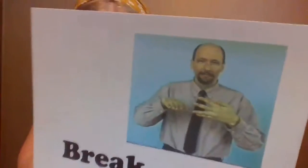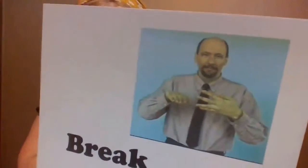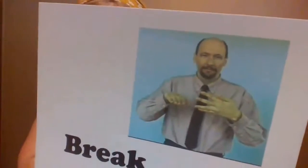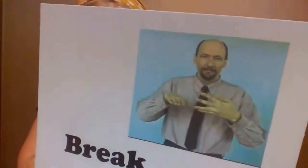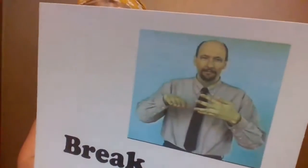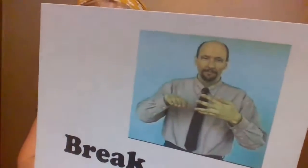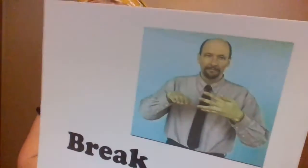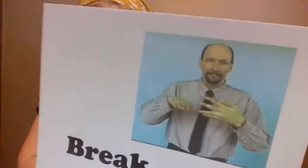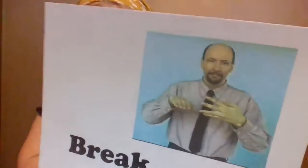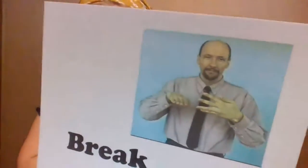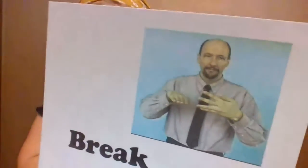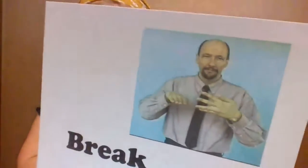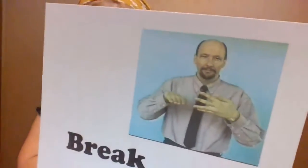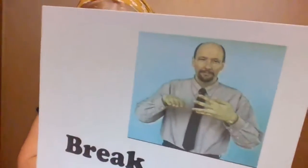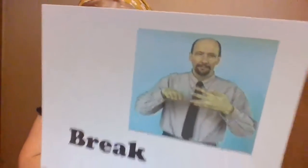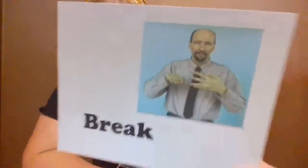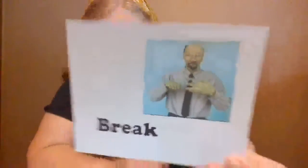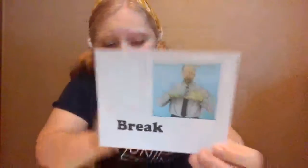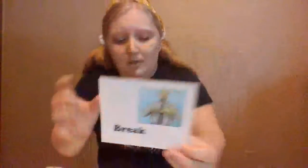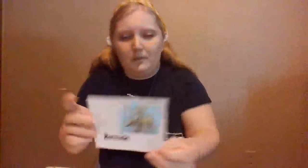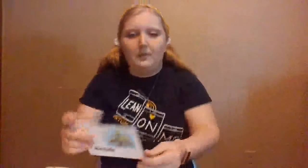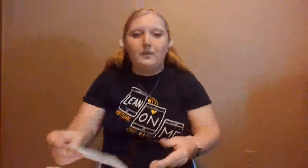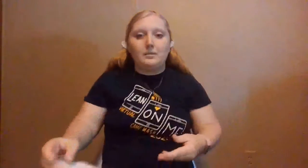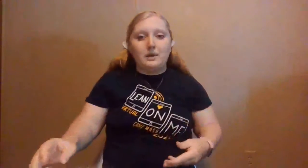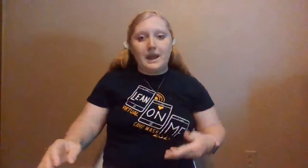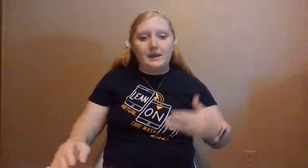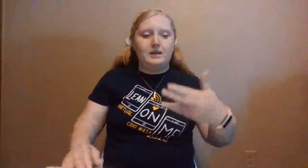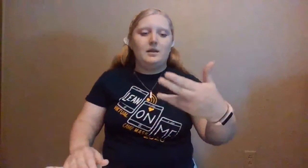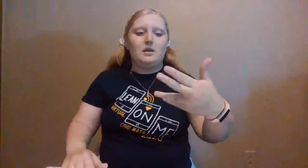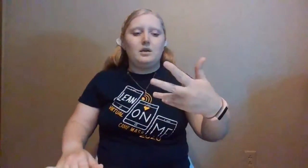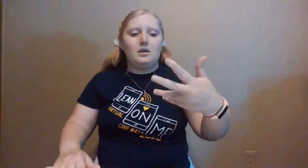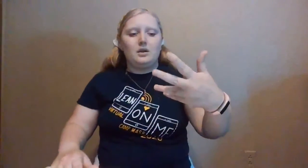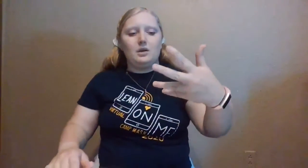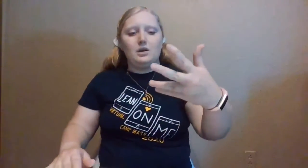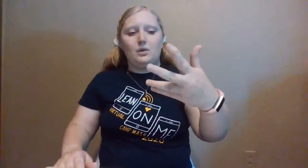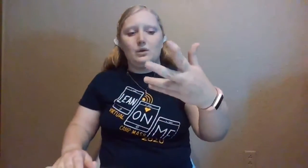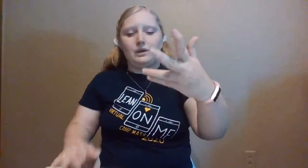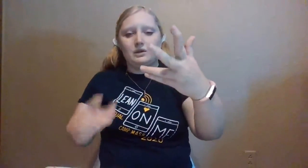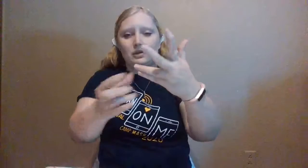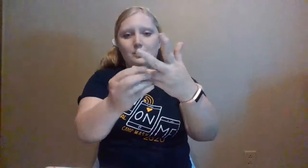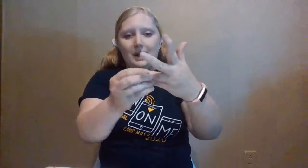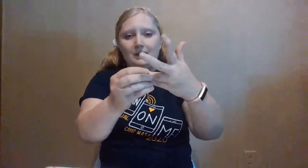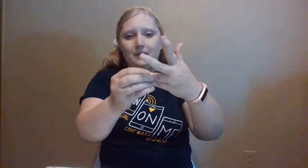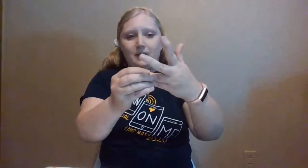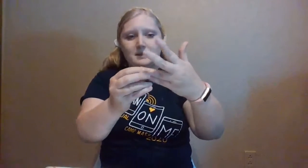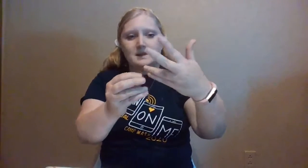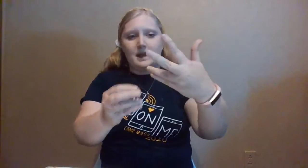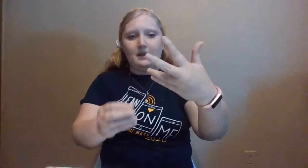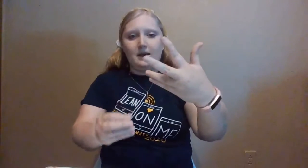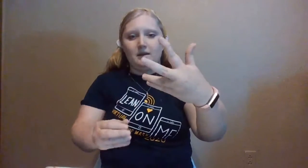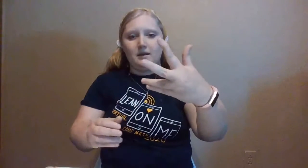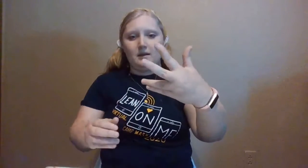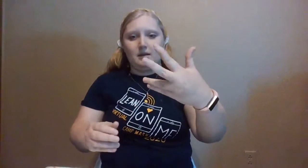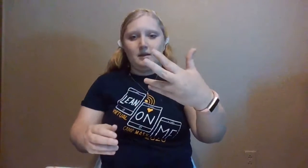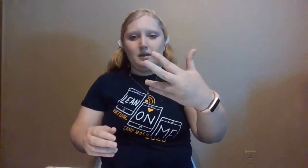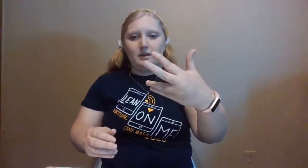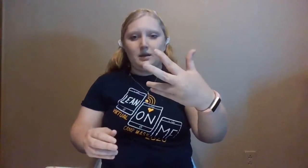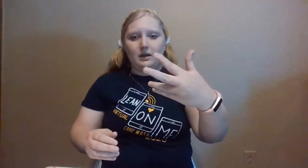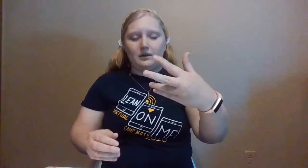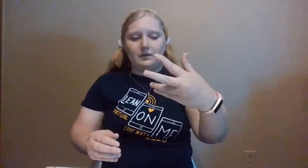to show it to you. So, for break, you hold your two bottom fingers together, your